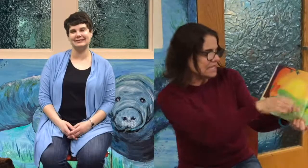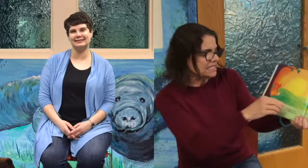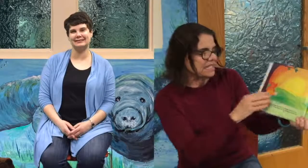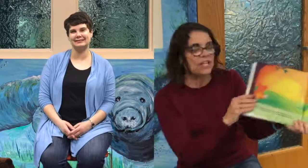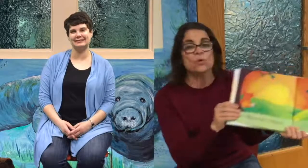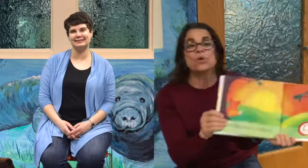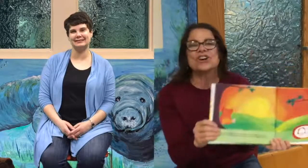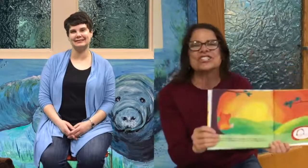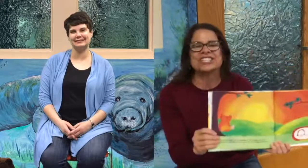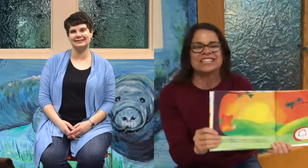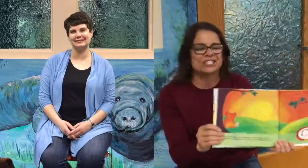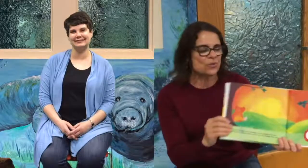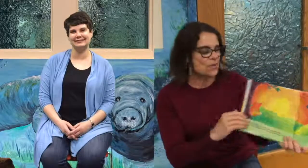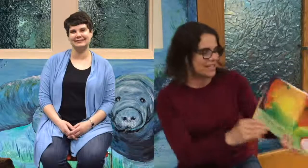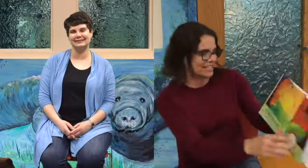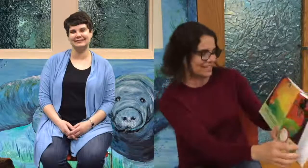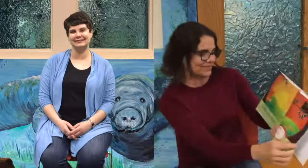See the orange, little one.